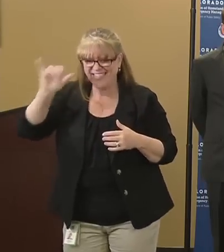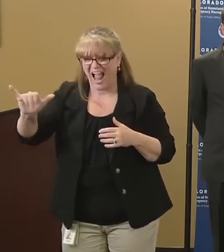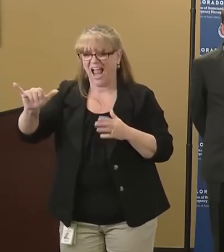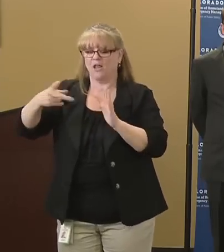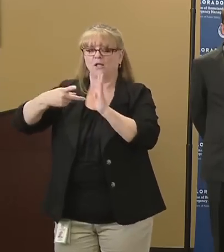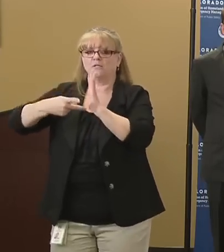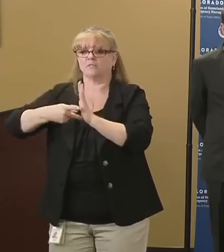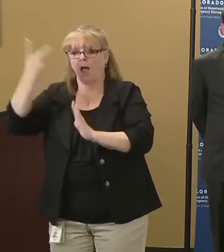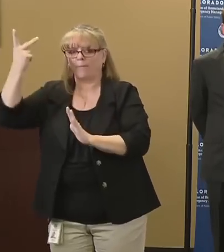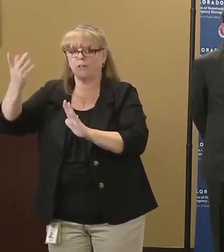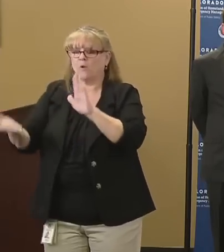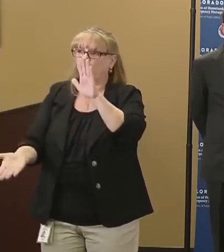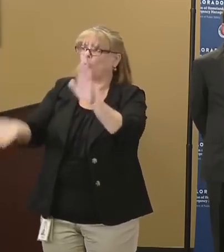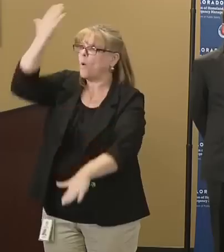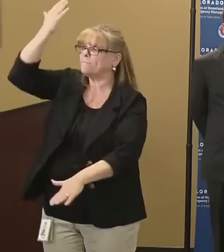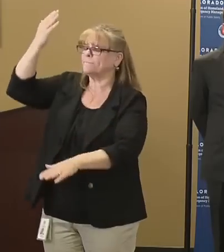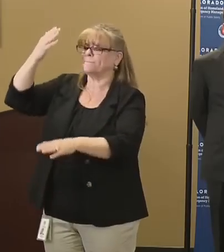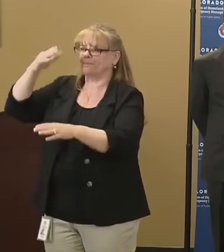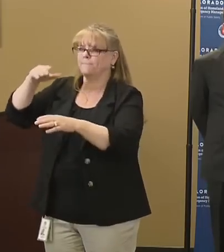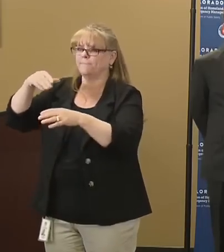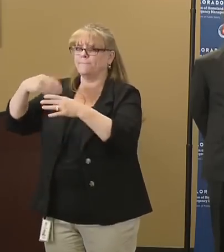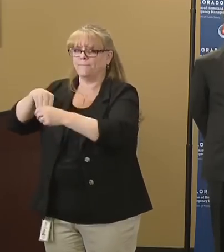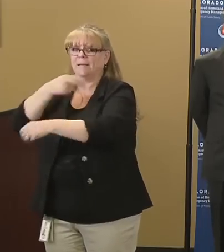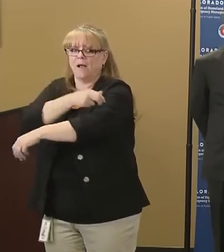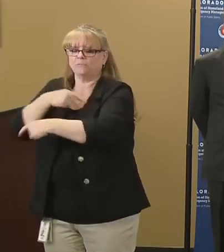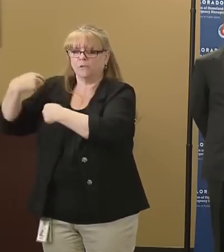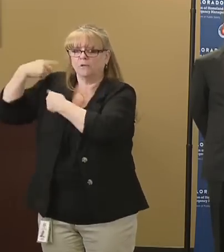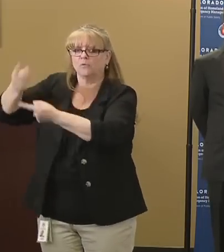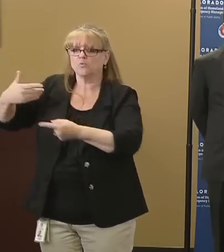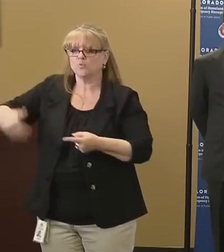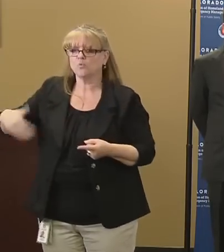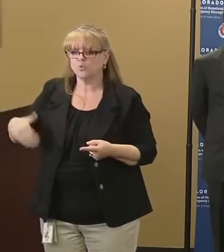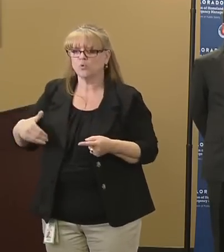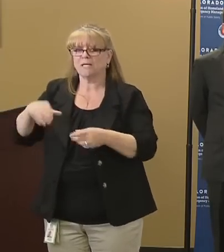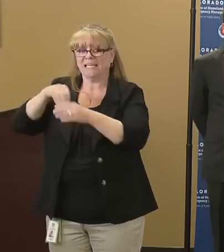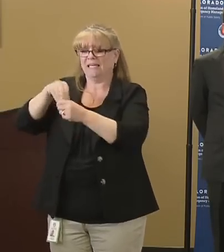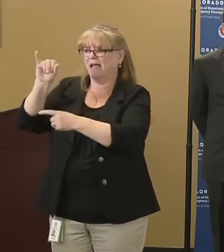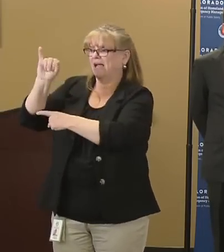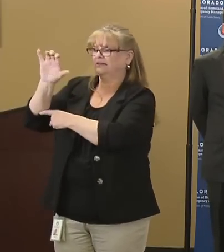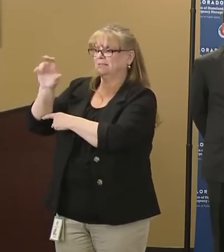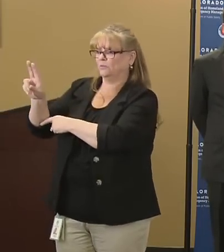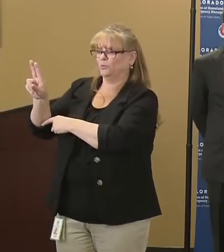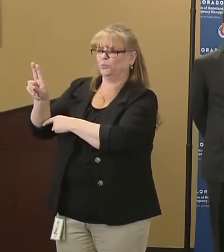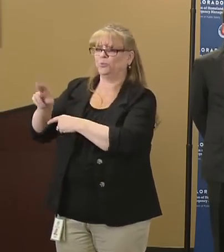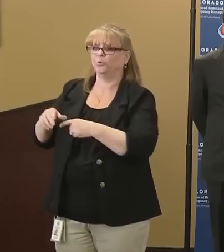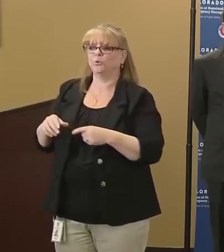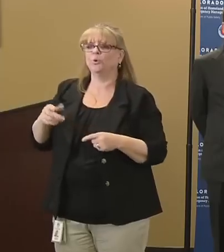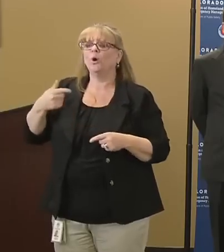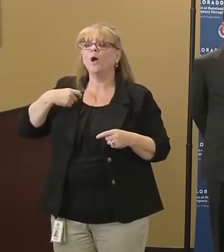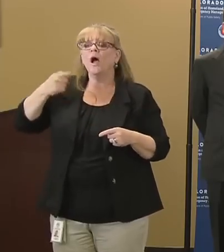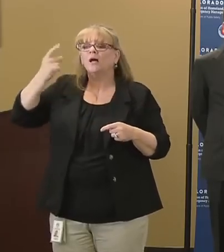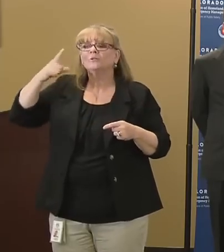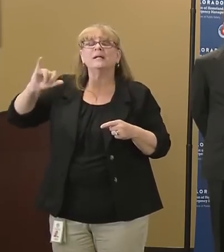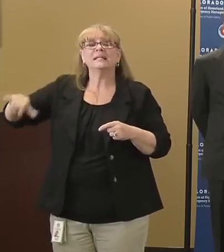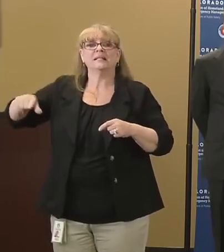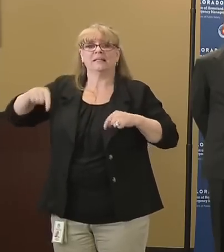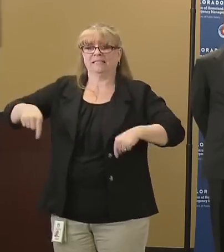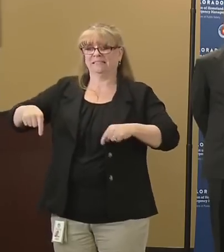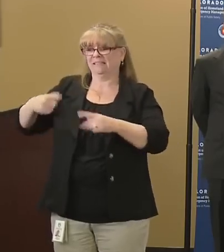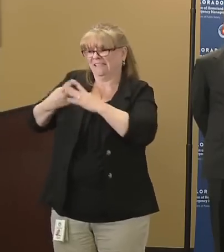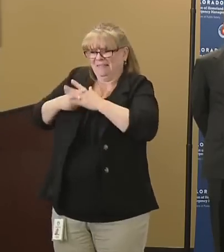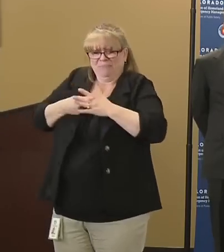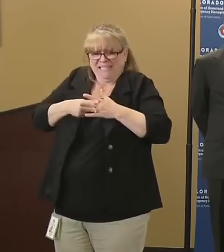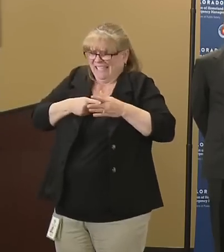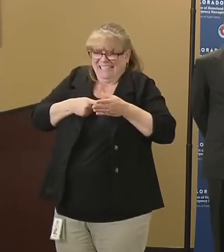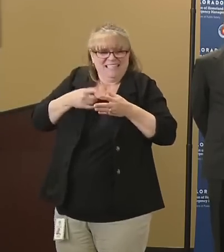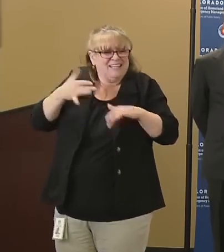care for in our medical intensive care unit service, and we're only at the beginning of this crisis. It's important